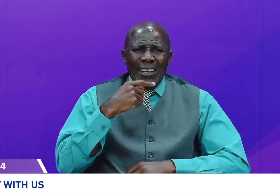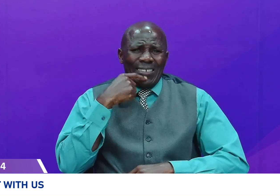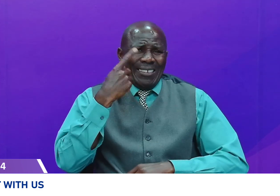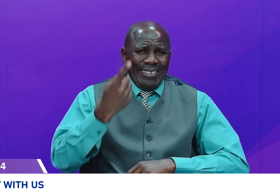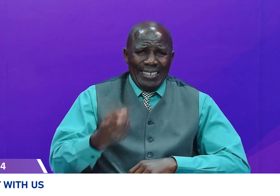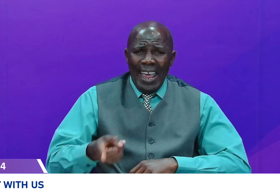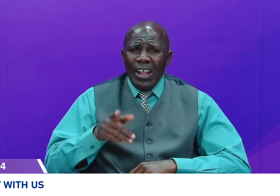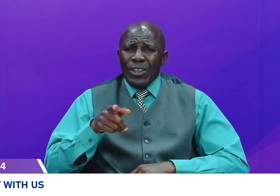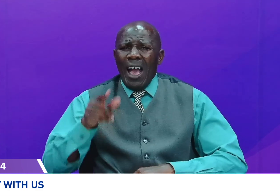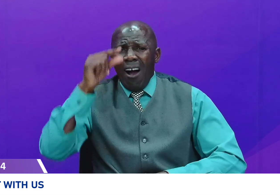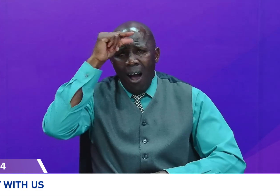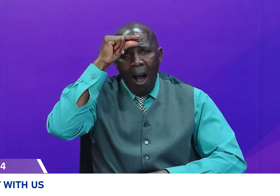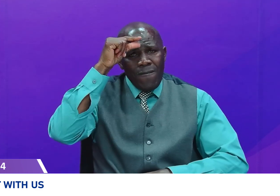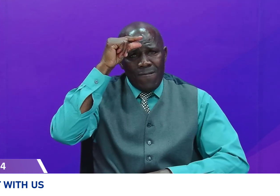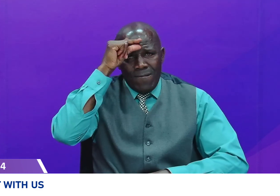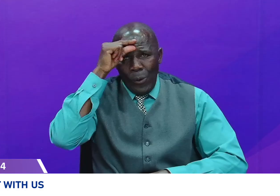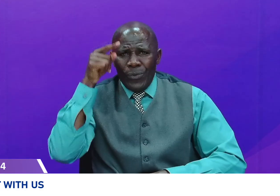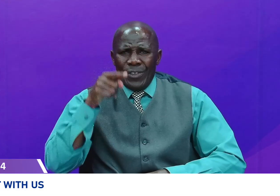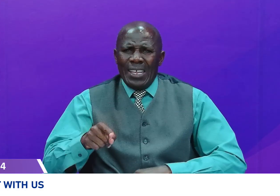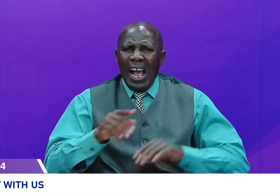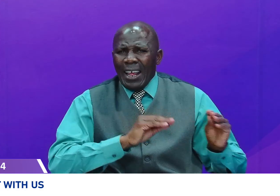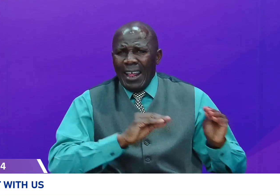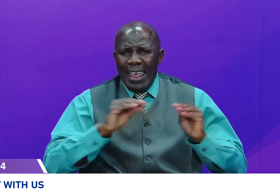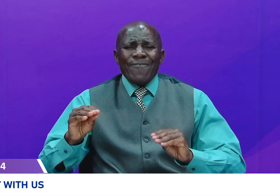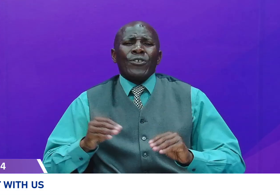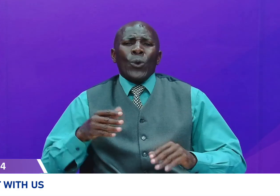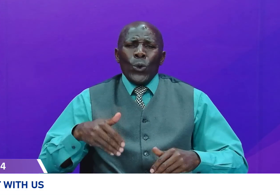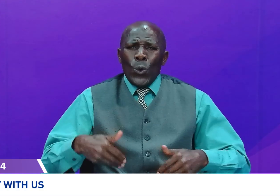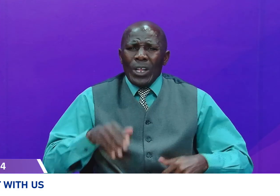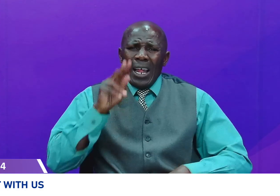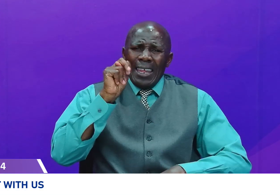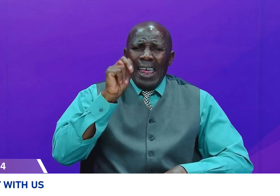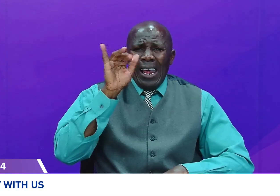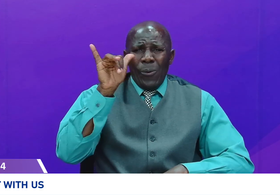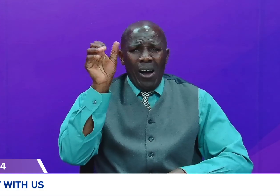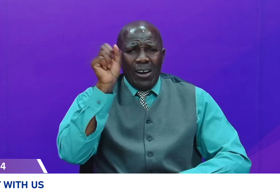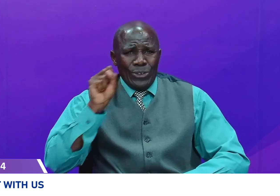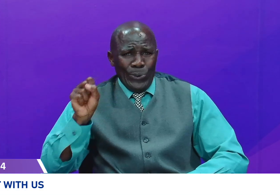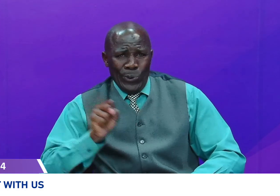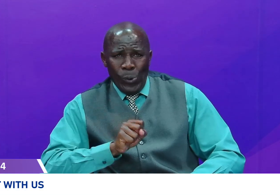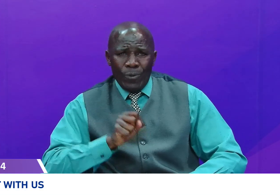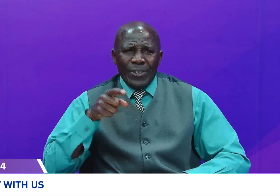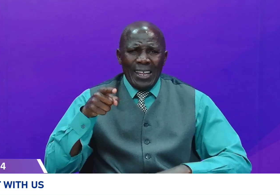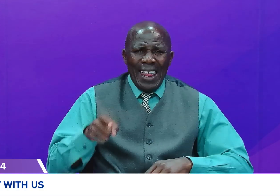and construction, alongside other specialized fields critical to